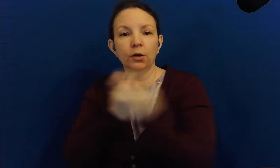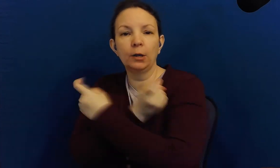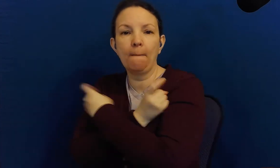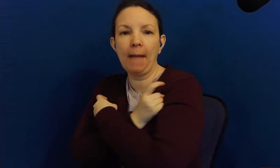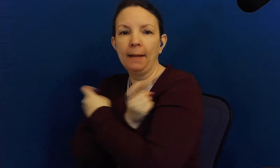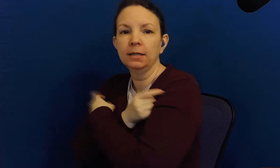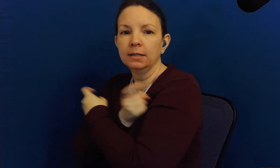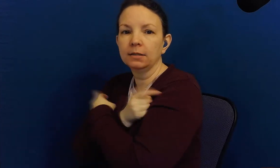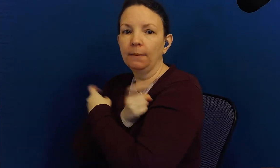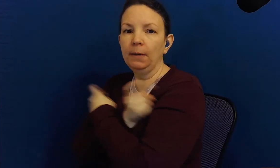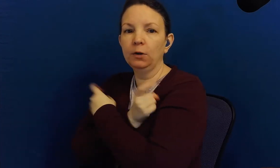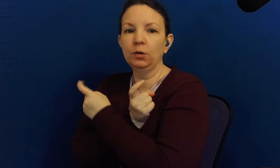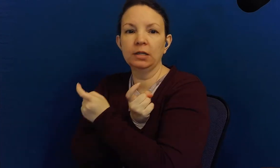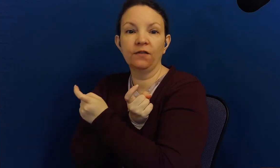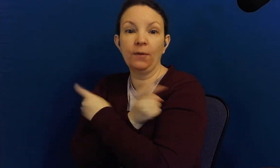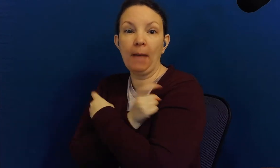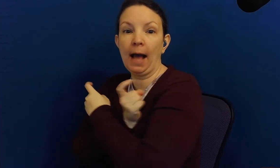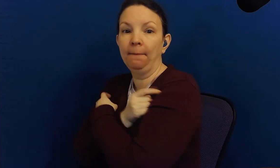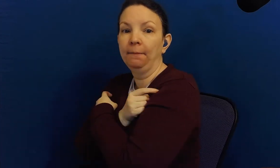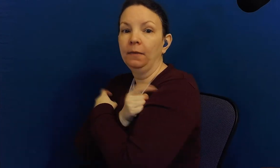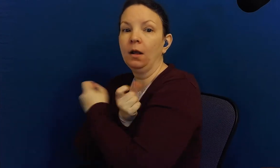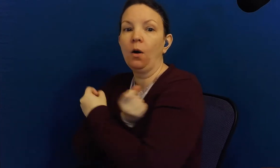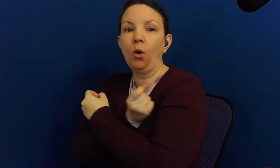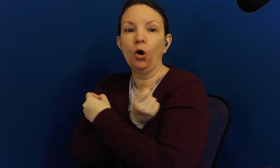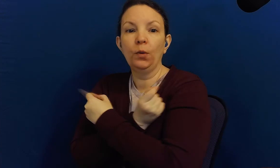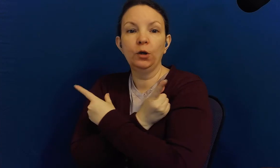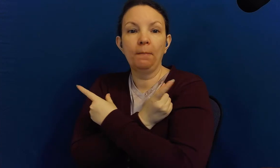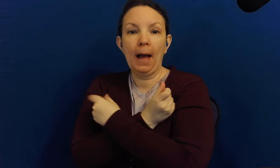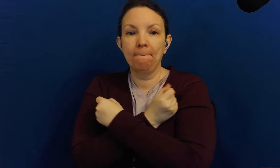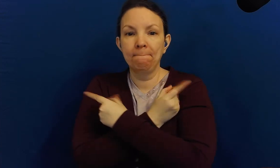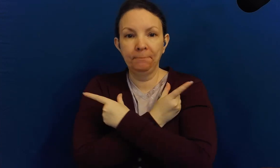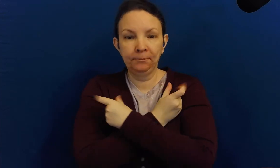bat. Some people do this for bat, or we do bat.